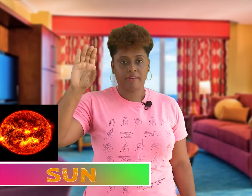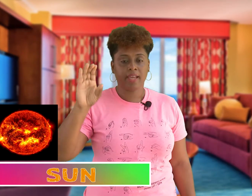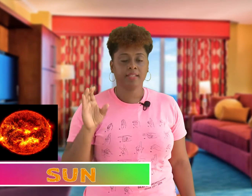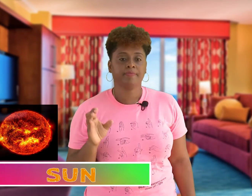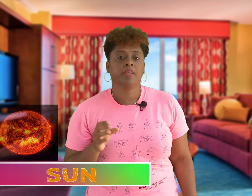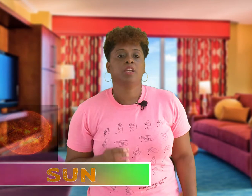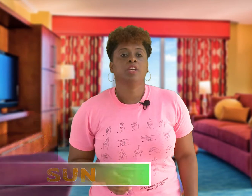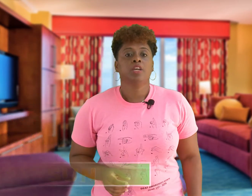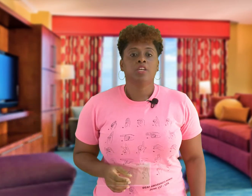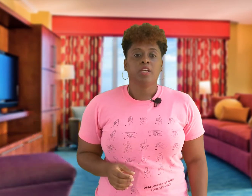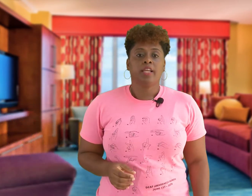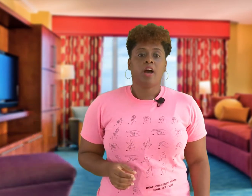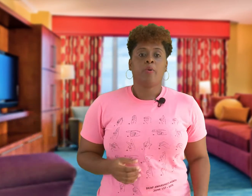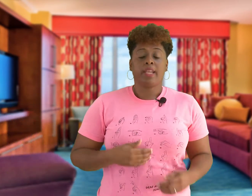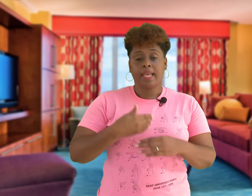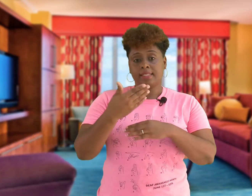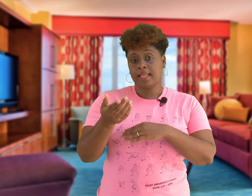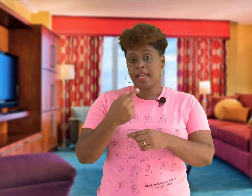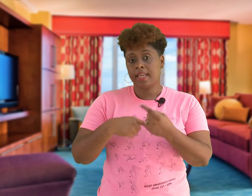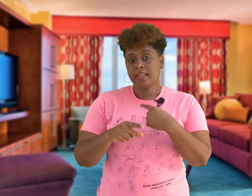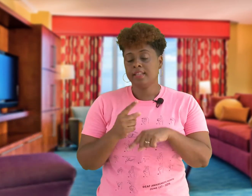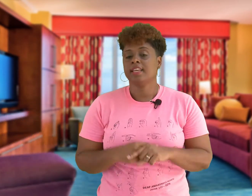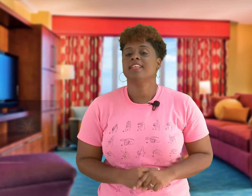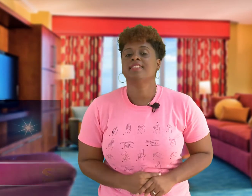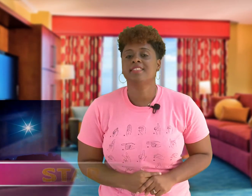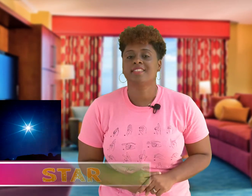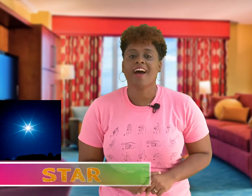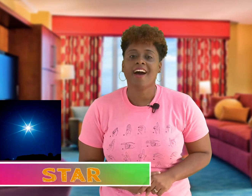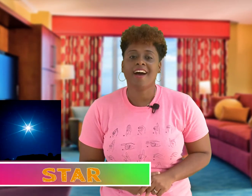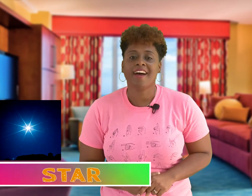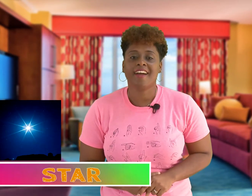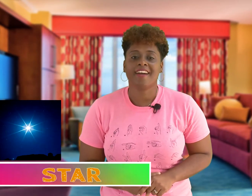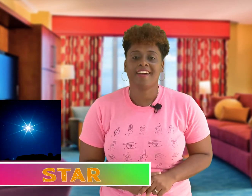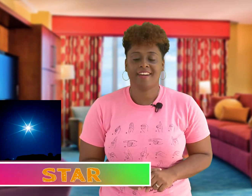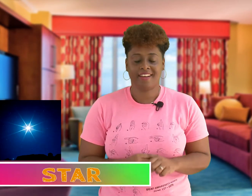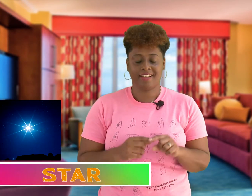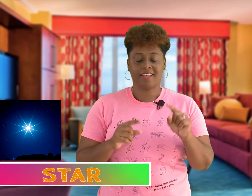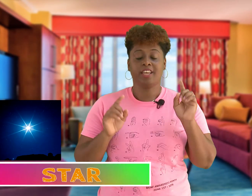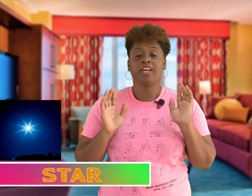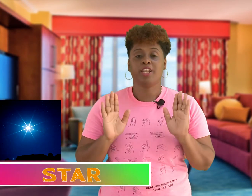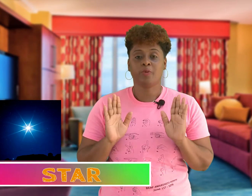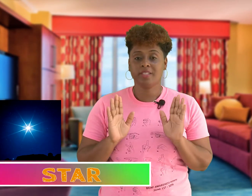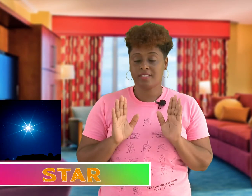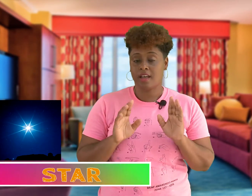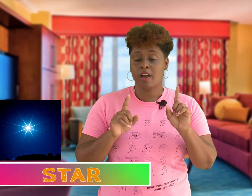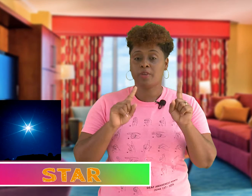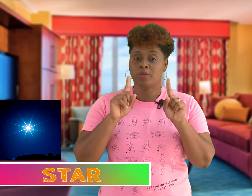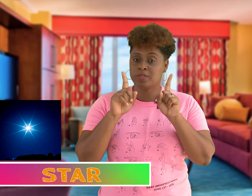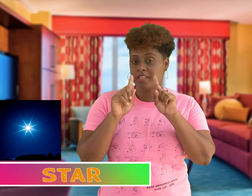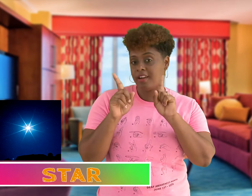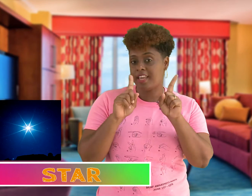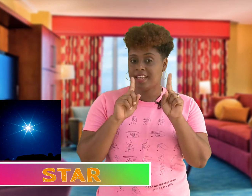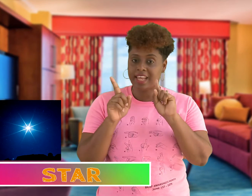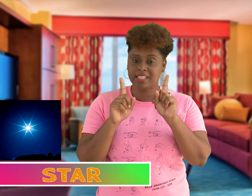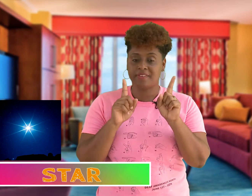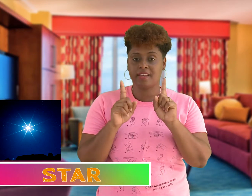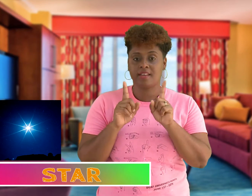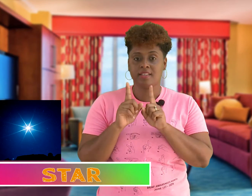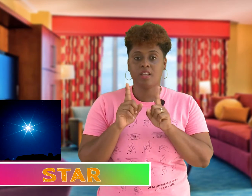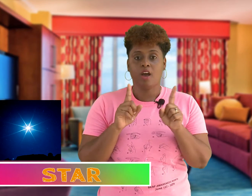right? Our next sign is star. Now with star, we're using our index fingers